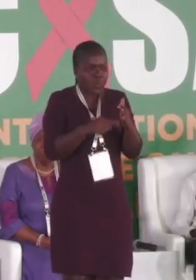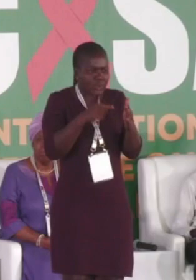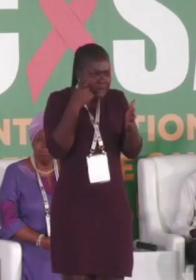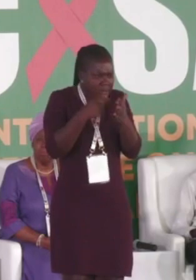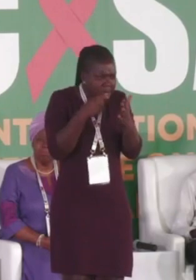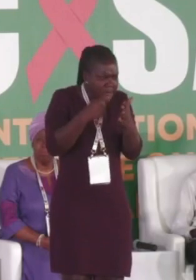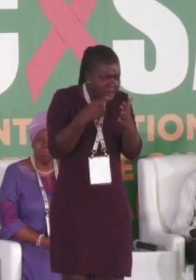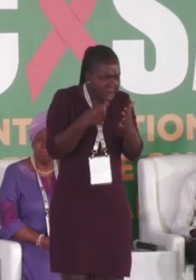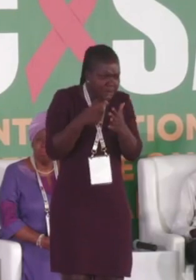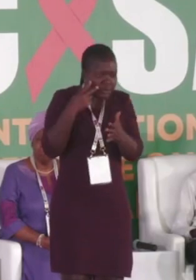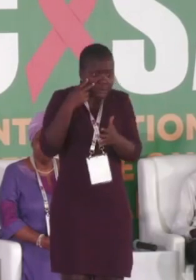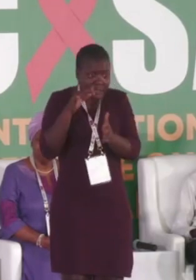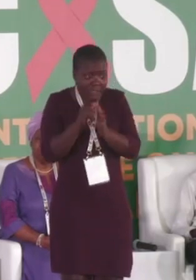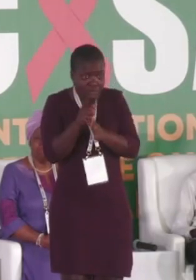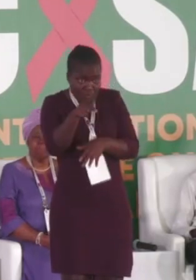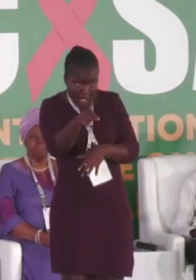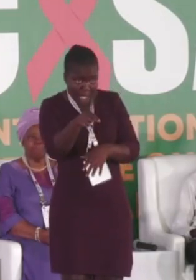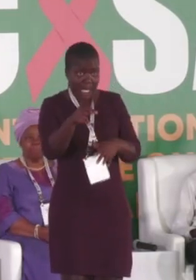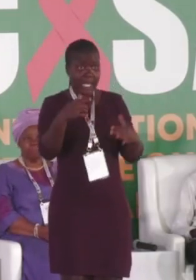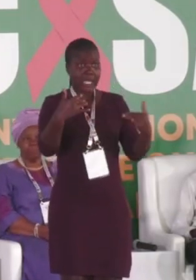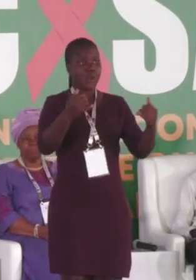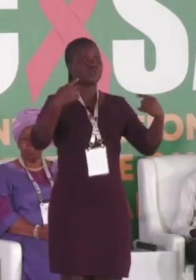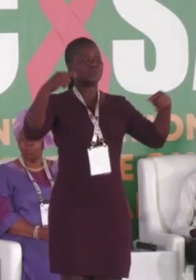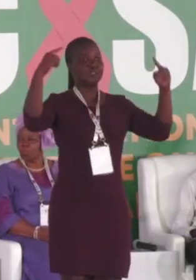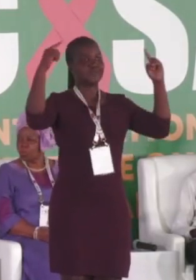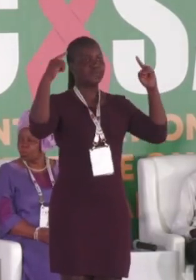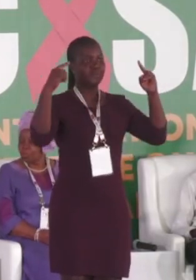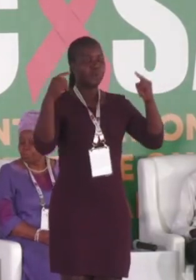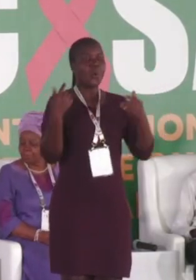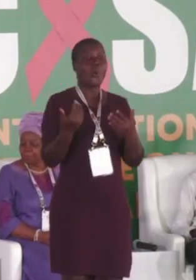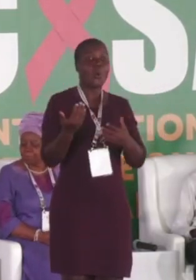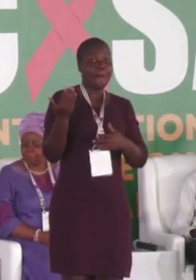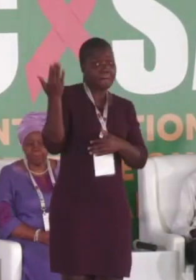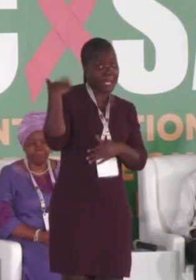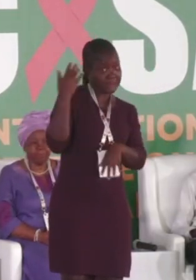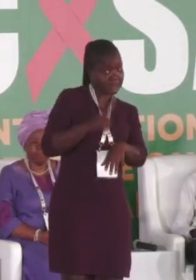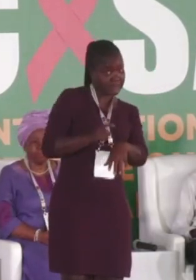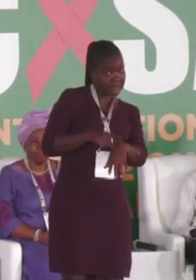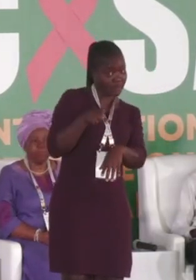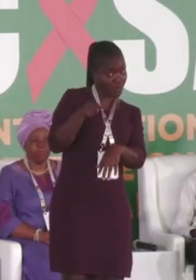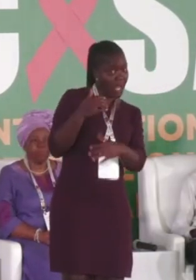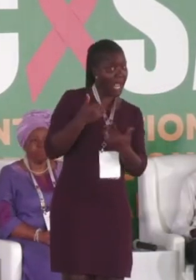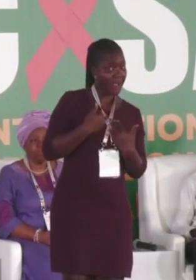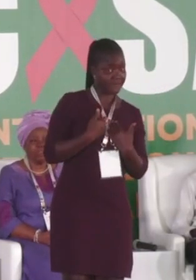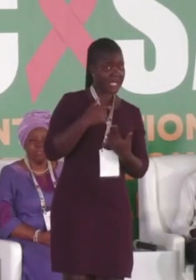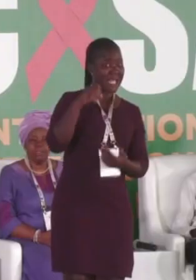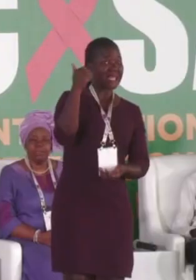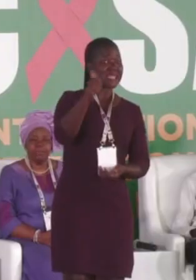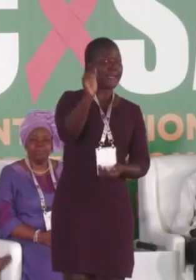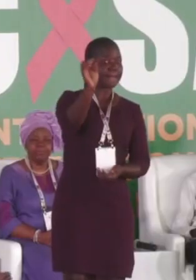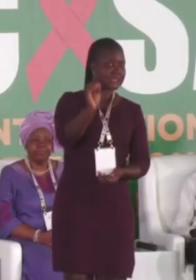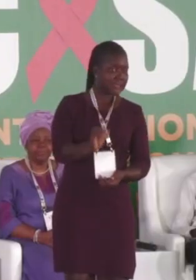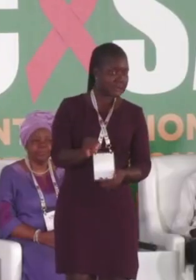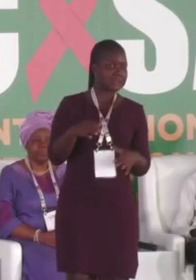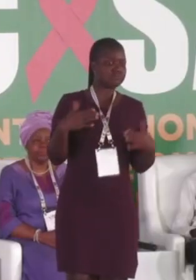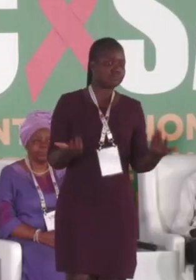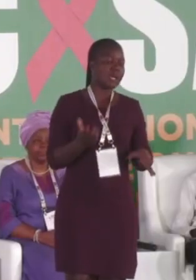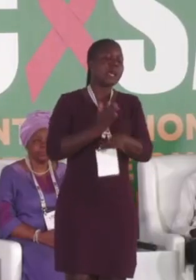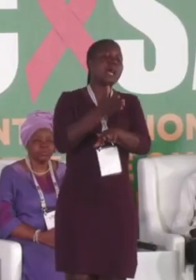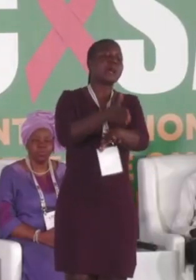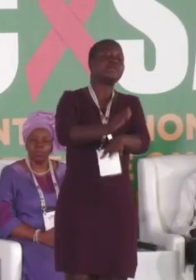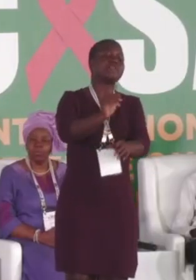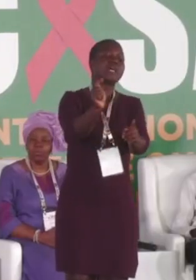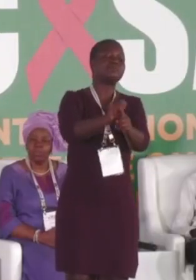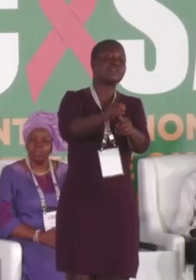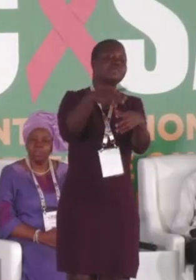of success? Maybe they were at this 10% before, after your training, maybe they are 50%. I want